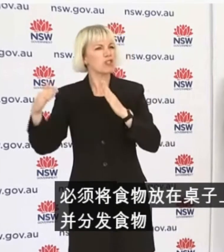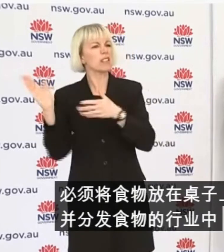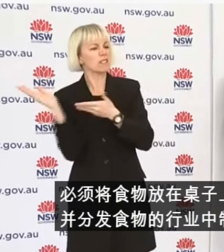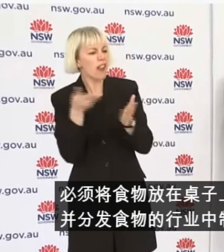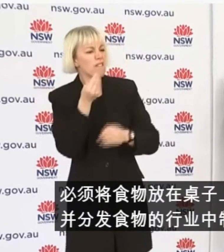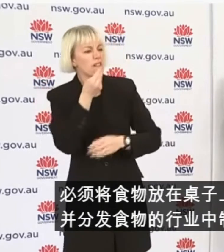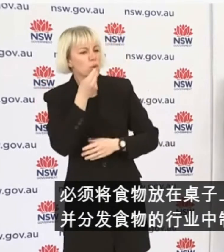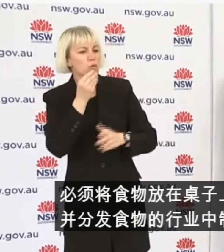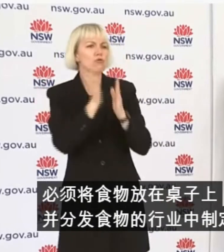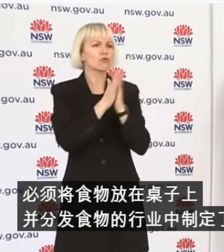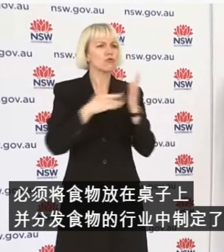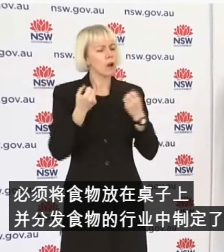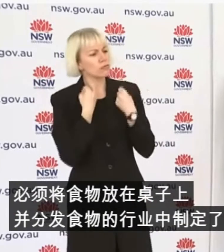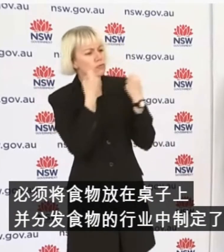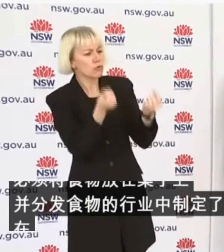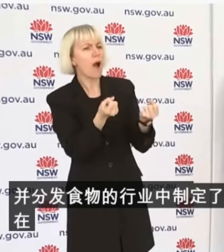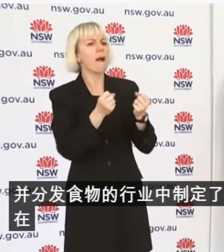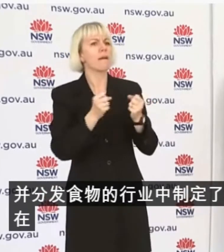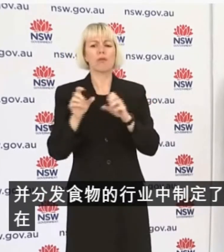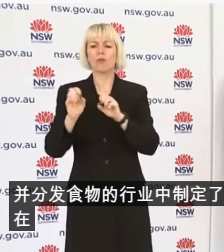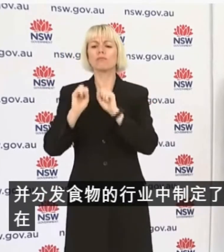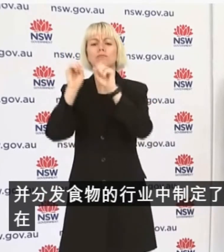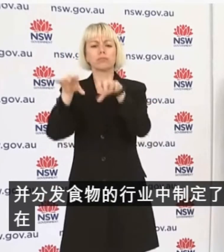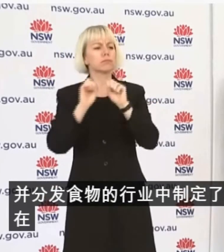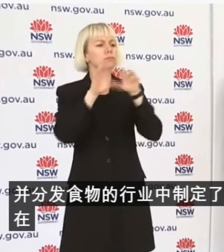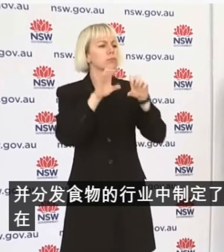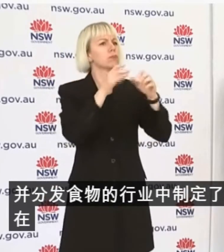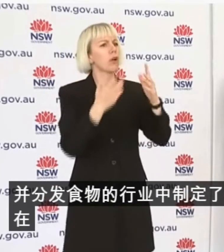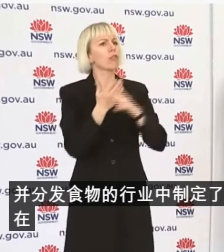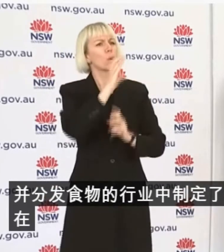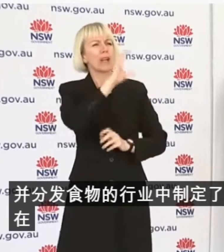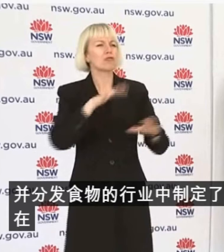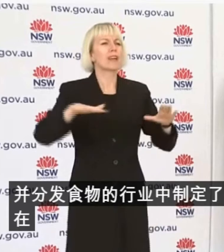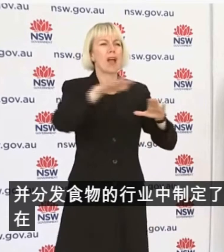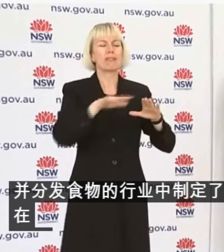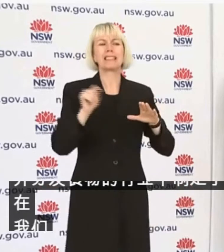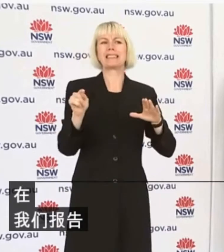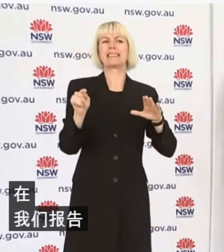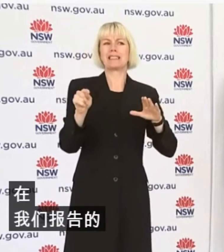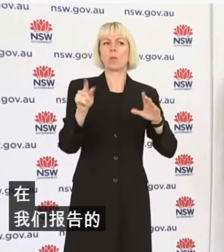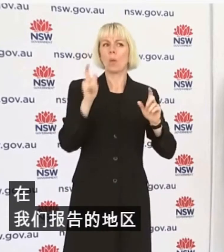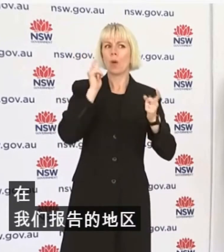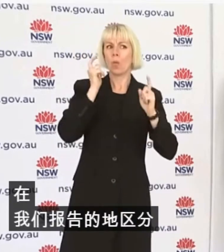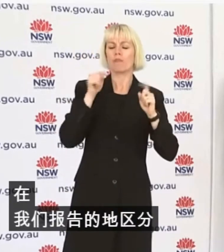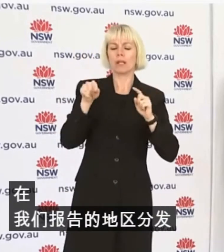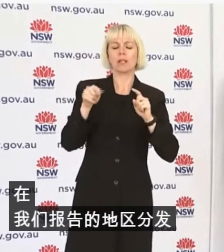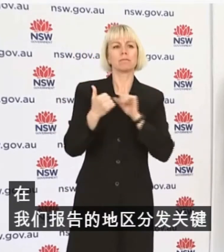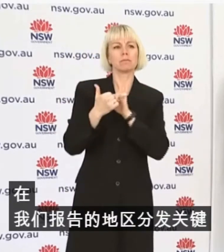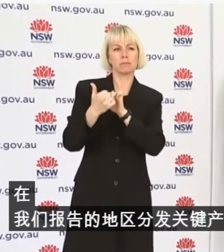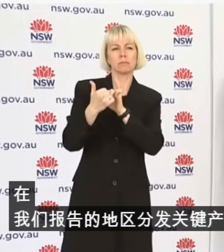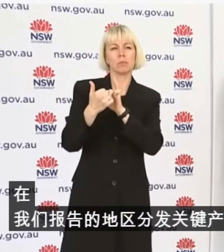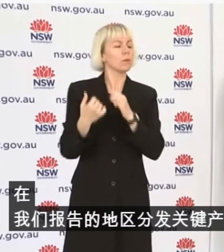and distribute food and distribute key products across the regions. With the 5 deaths that you reported